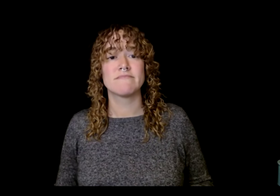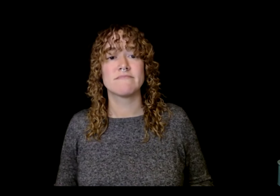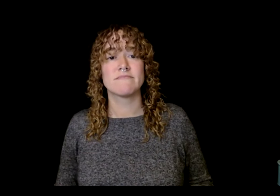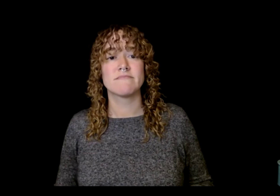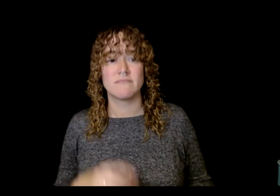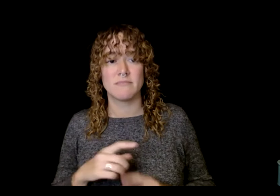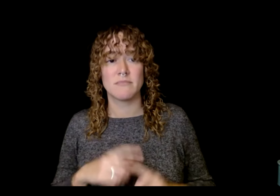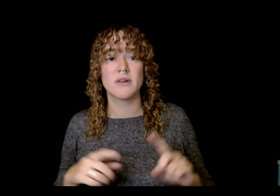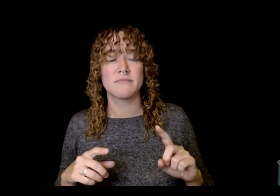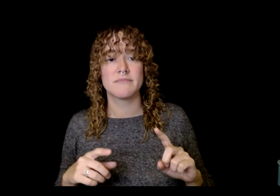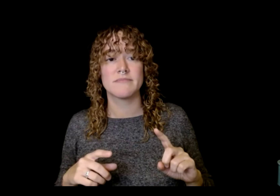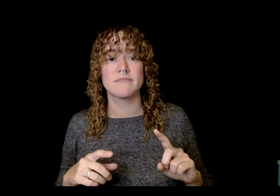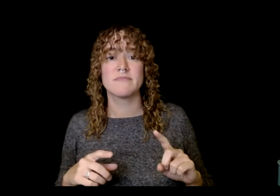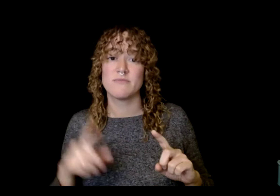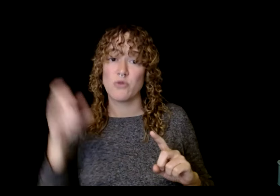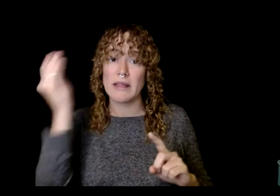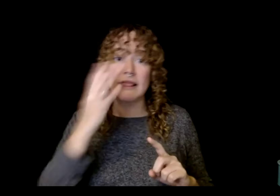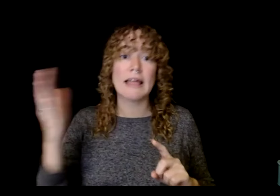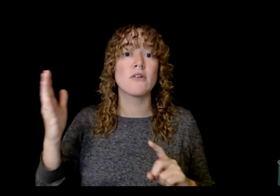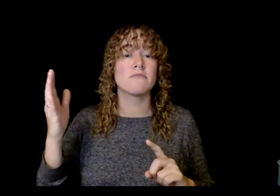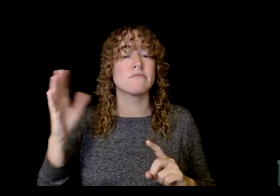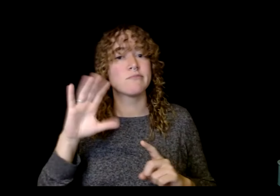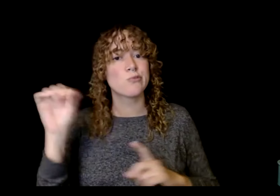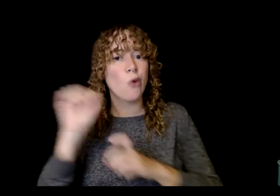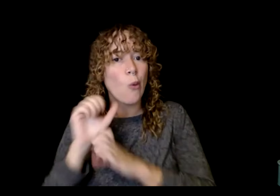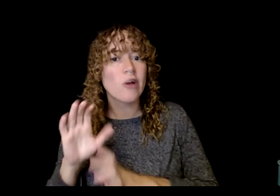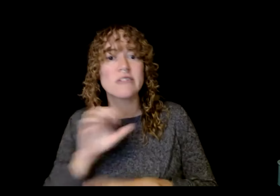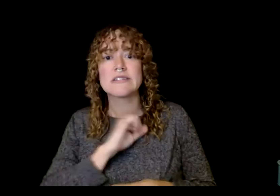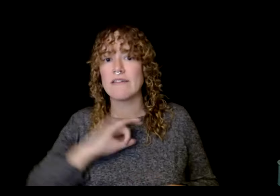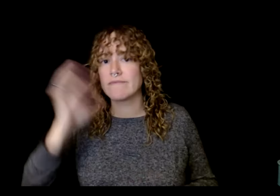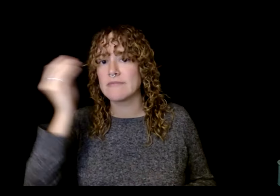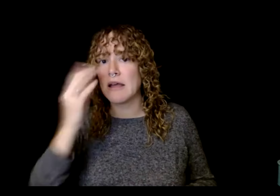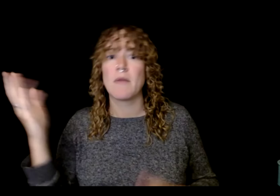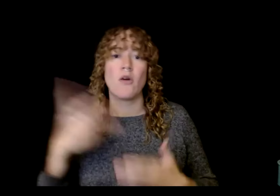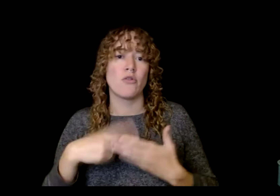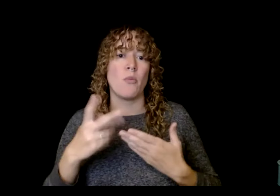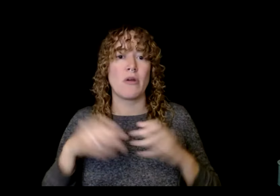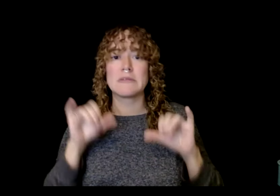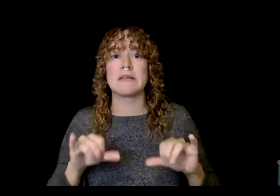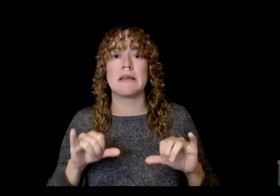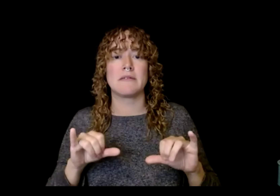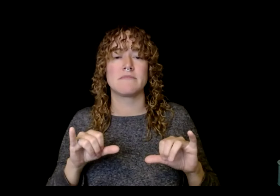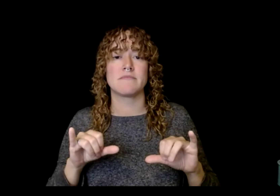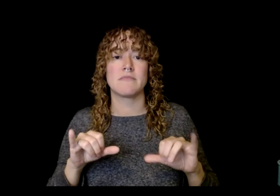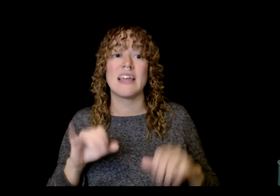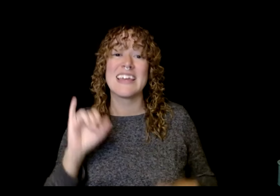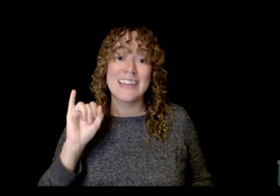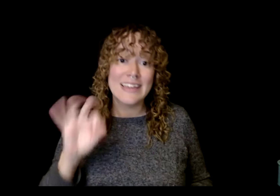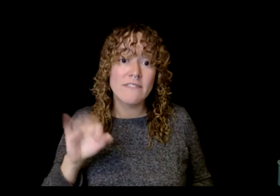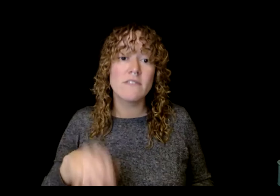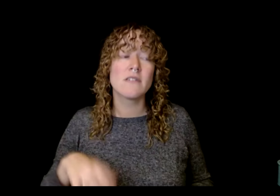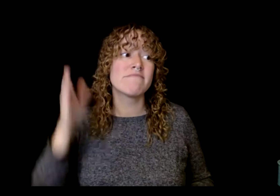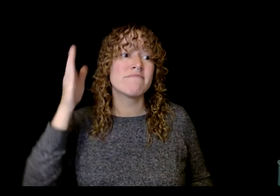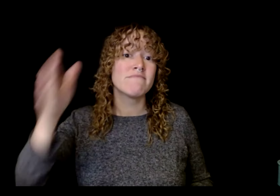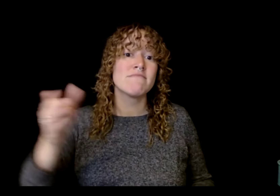take to your coworkers and staff. And if they do change or they start to change,